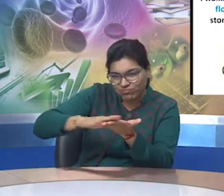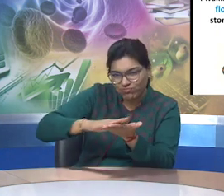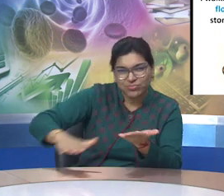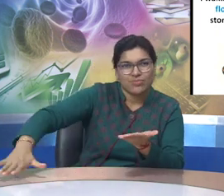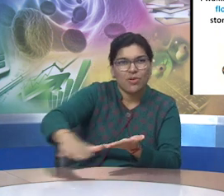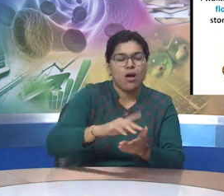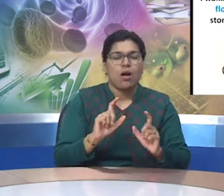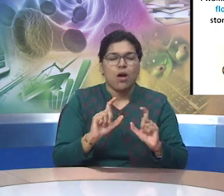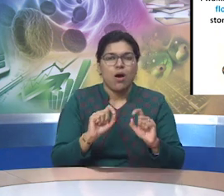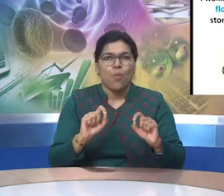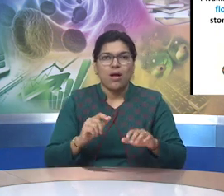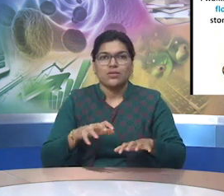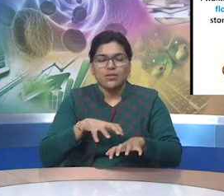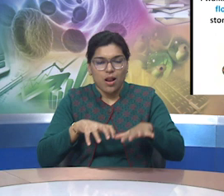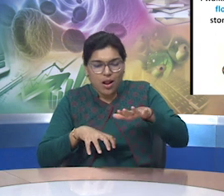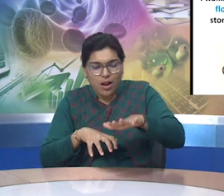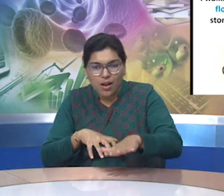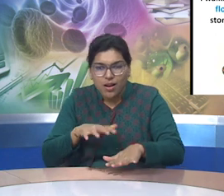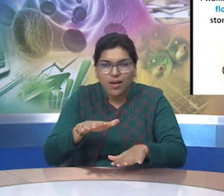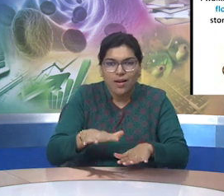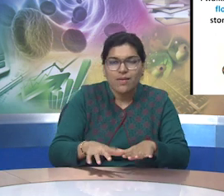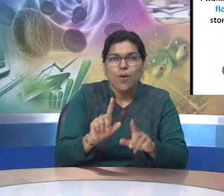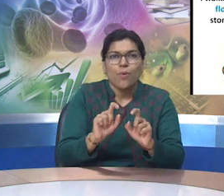myself on the cool floor,